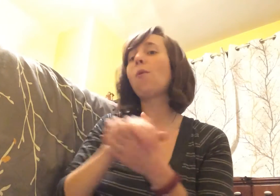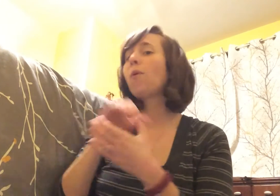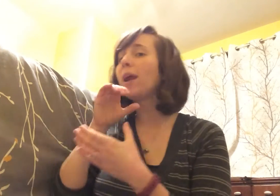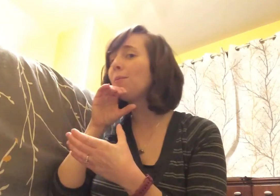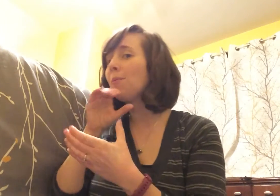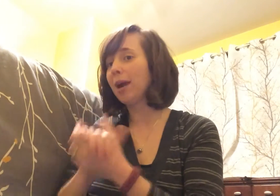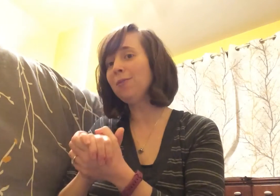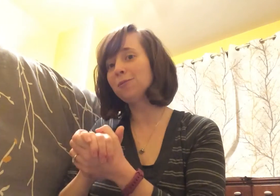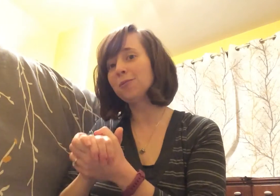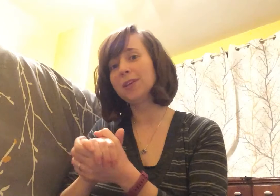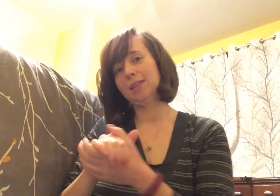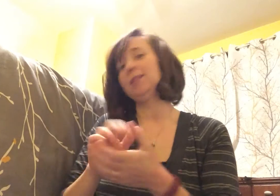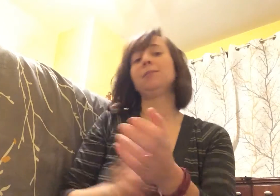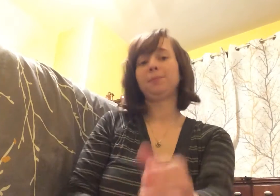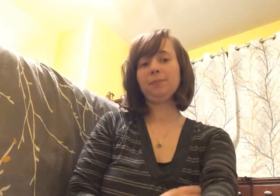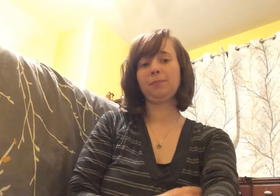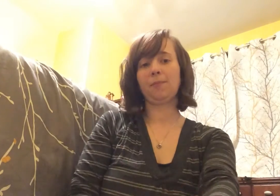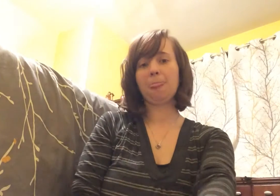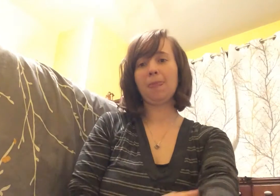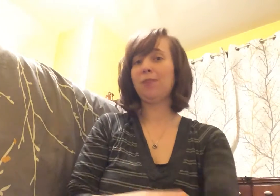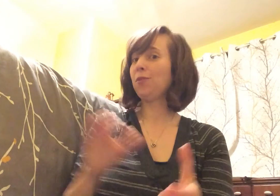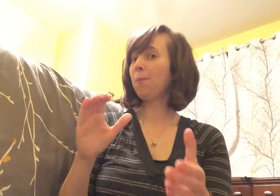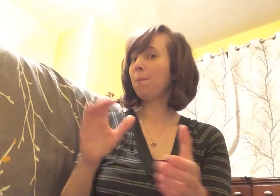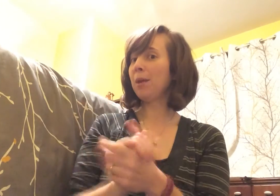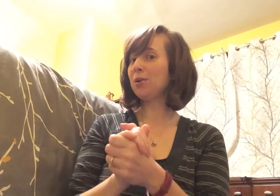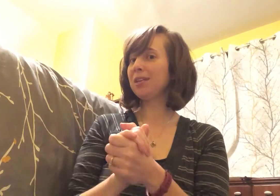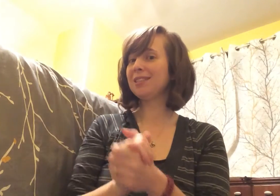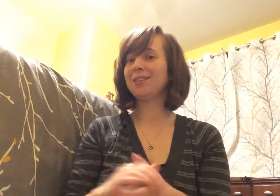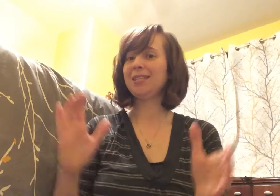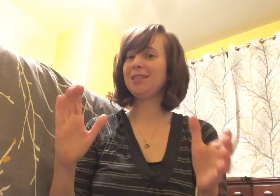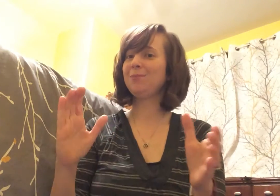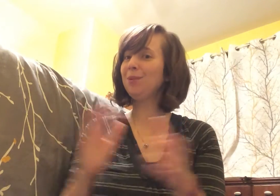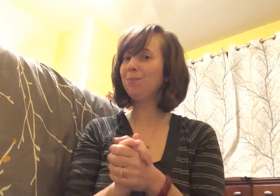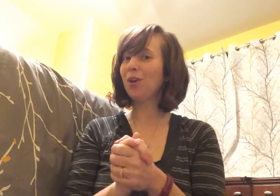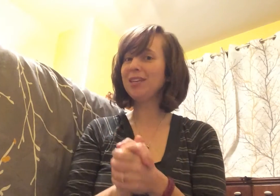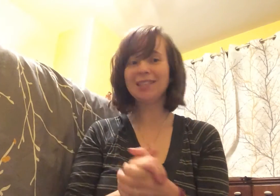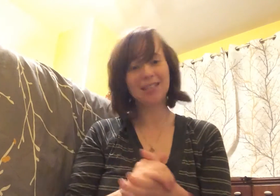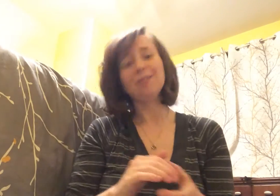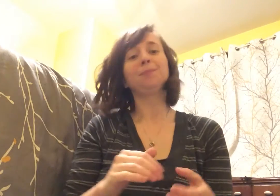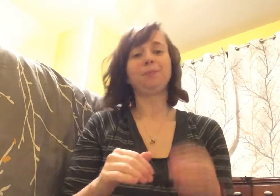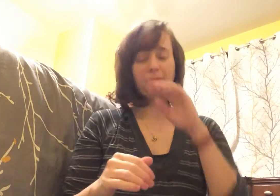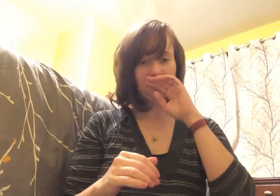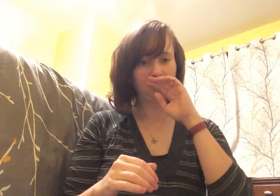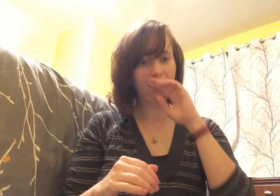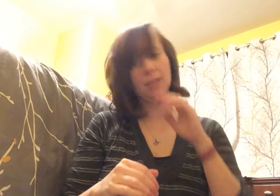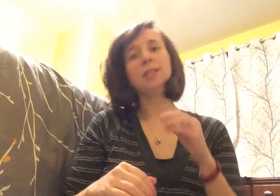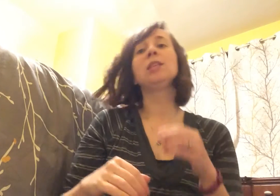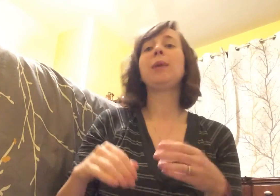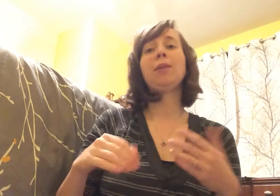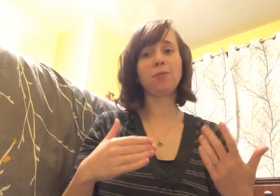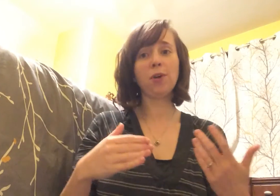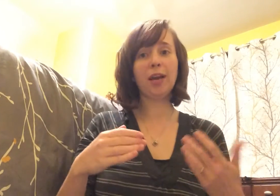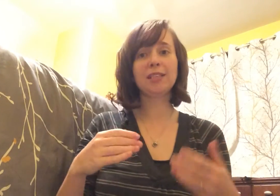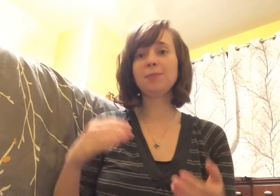or a wife. If you're married, okay, so it's being married. Excuse me. And for a husband,